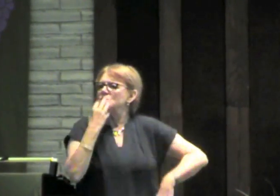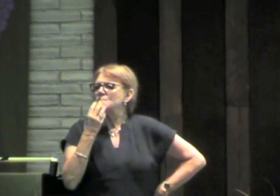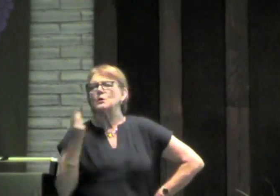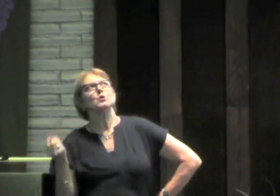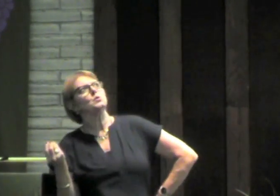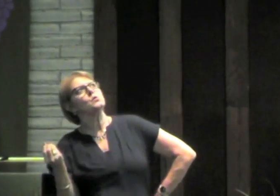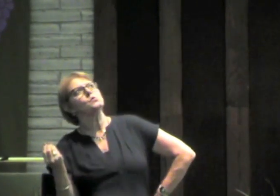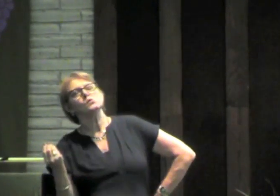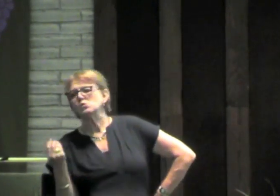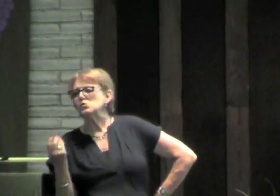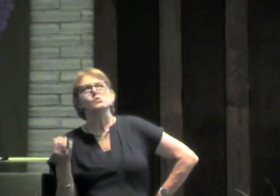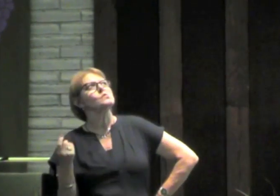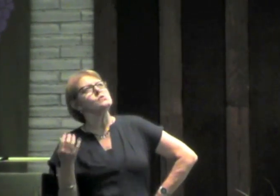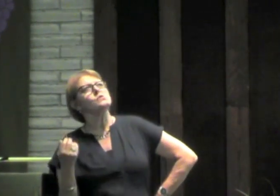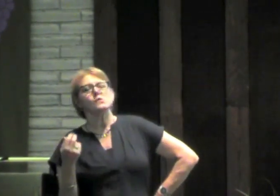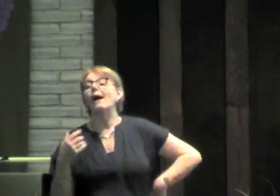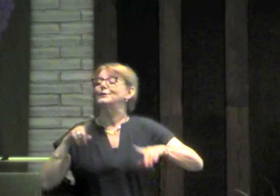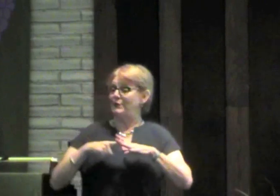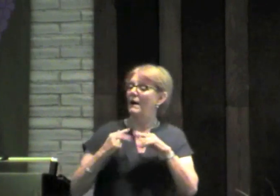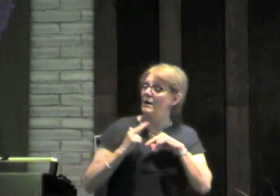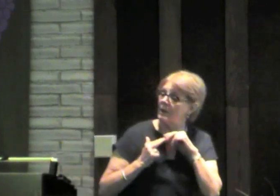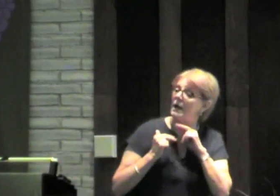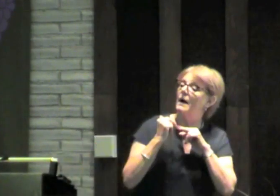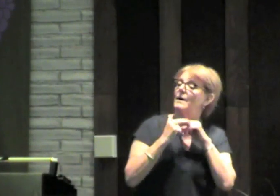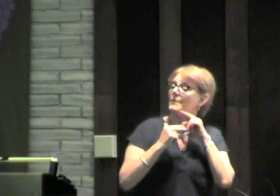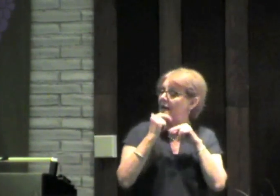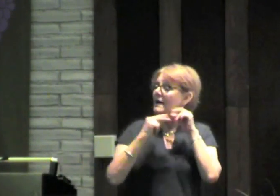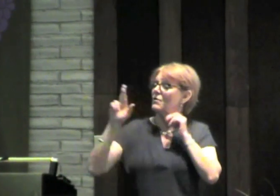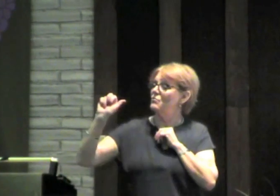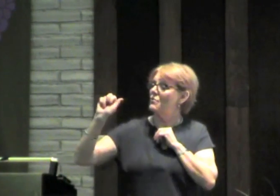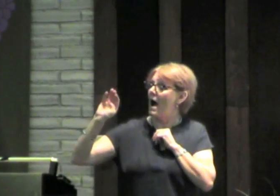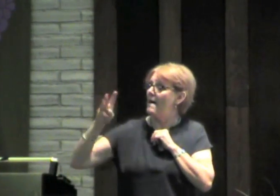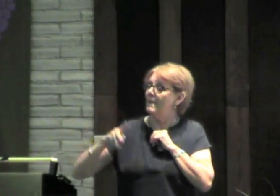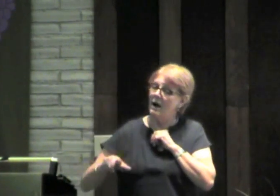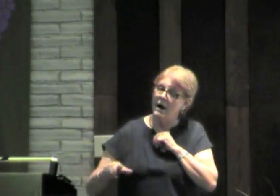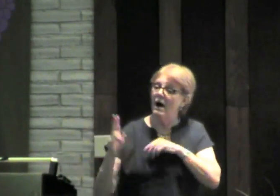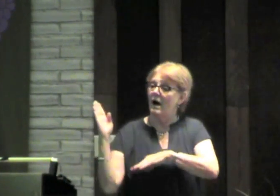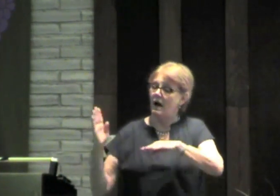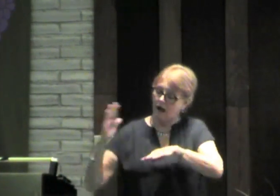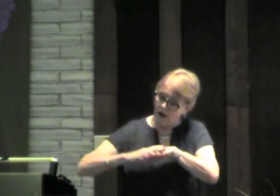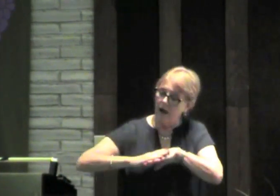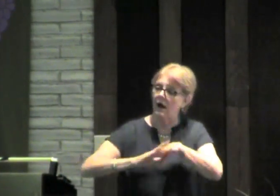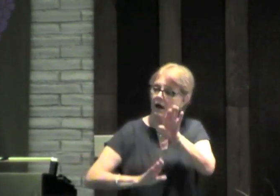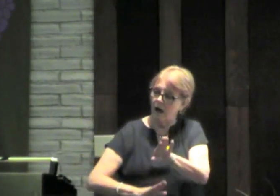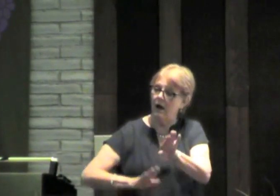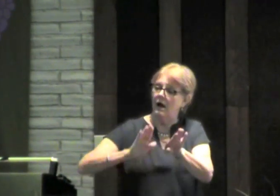and say, well, how are we going to get up there and take over this place? So they started to build a ramp.